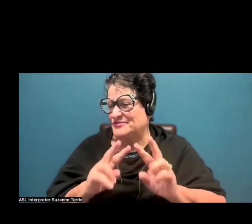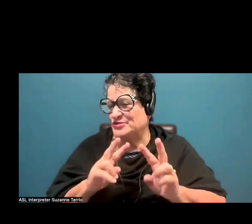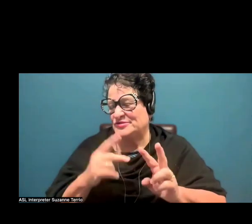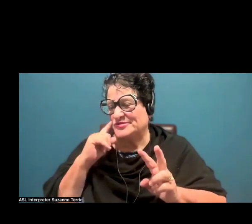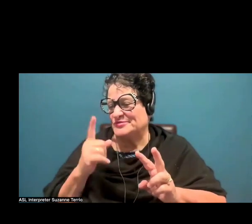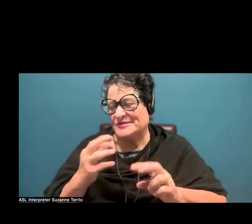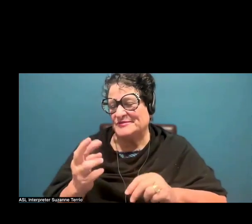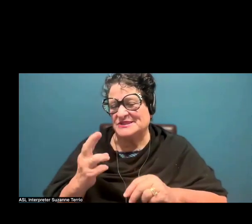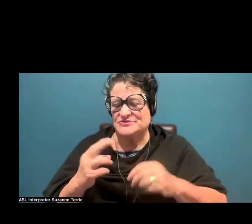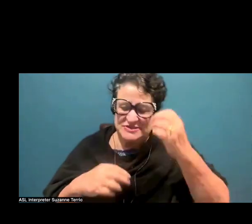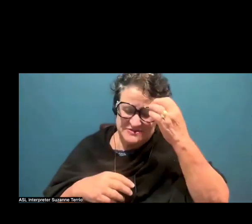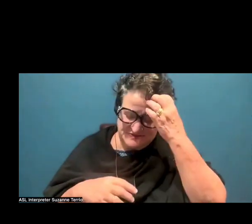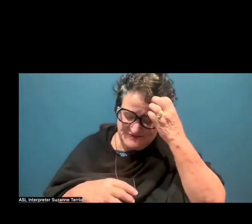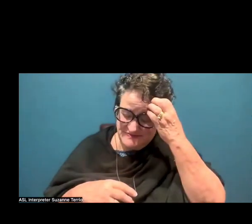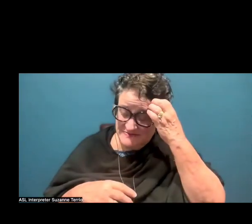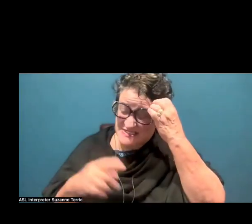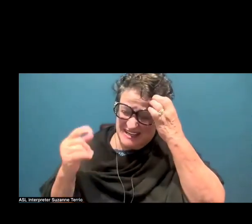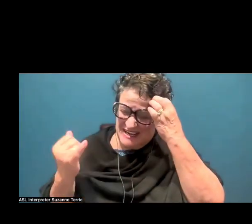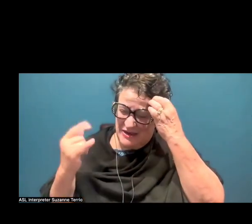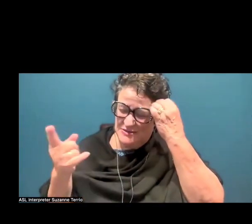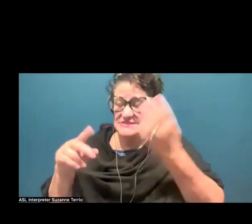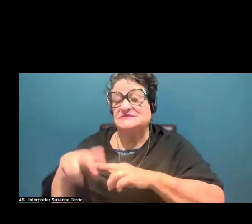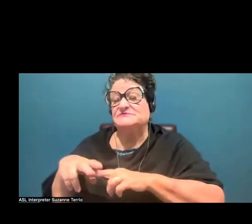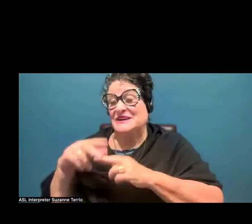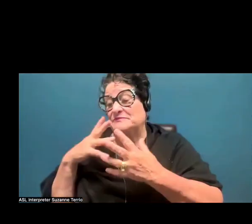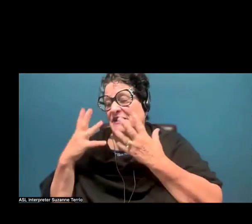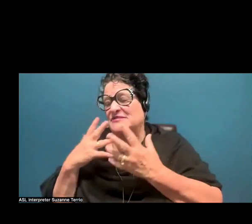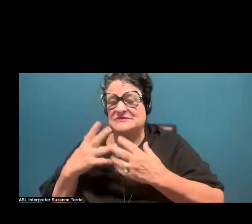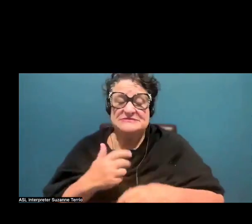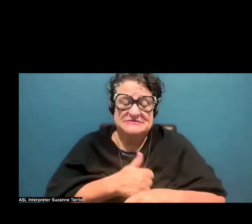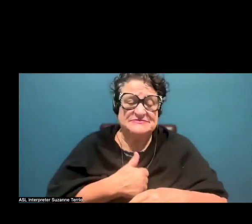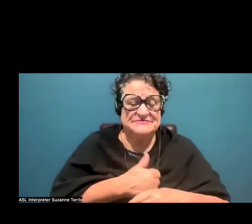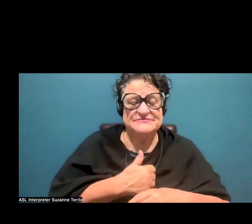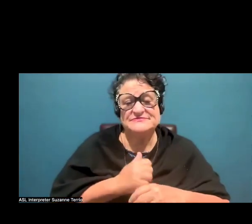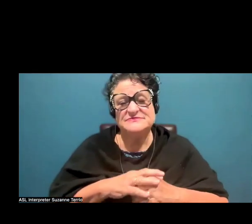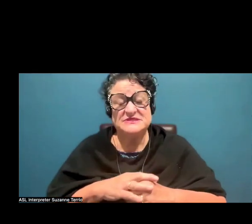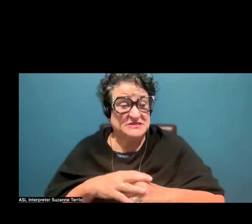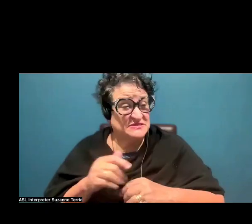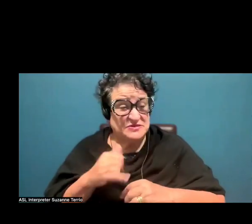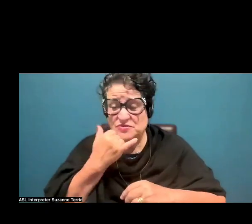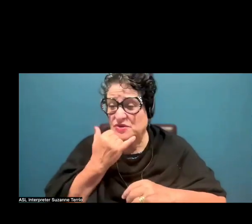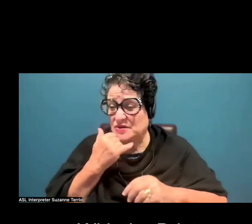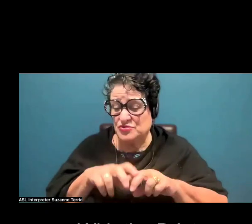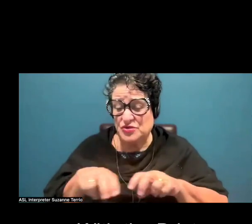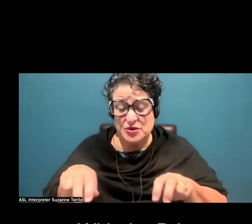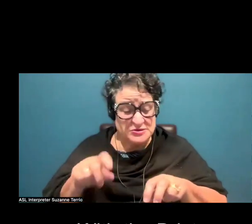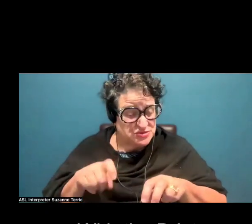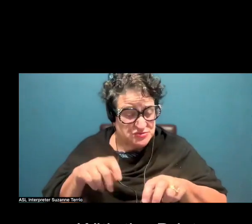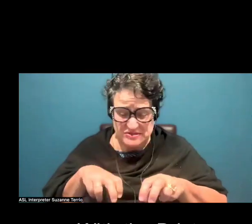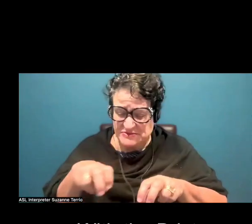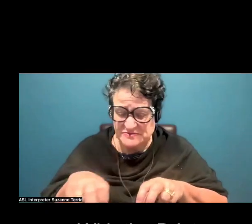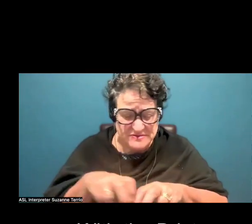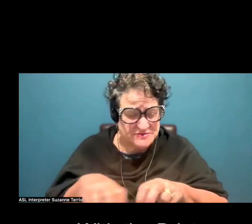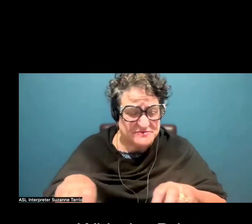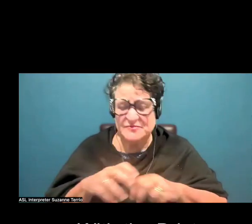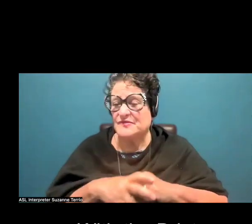friends. Now he sits back, looking embarrassed. Sorry, he says. Oh, are we in the wrong row? Should we move up? With the Bristows and the